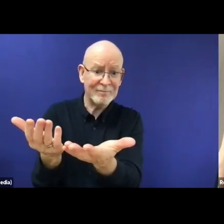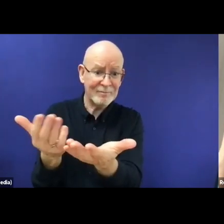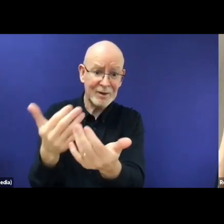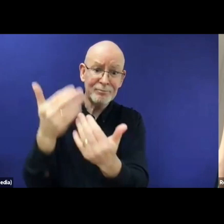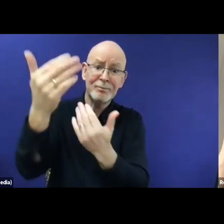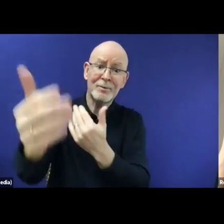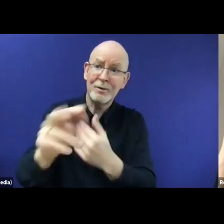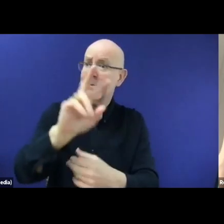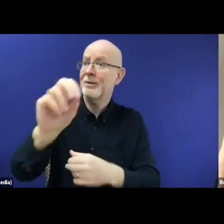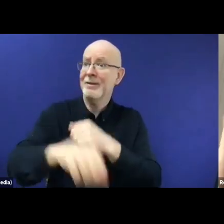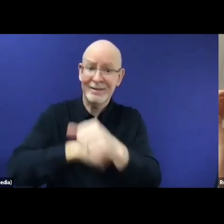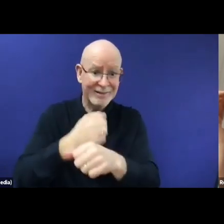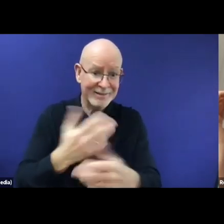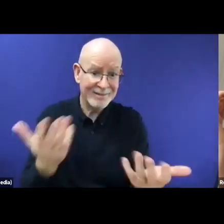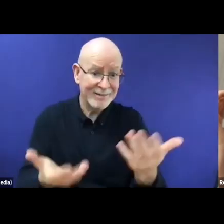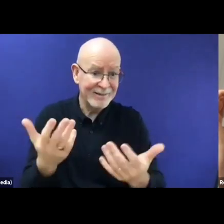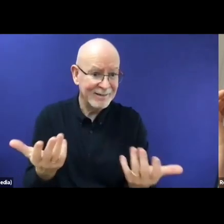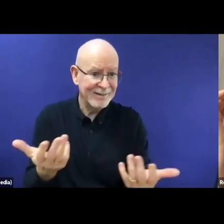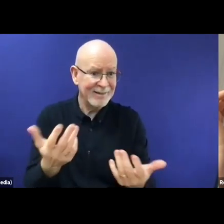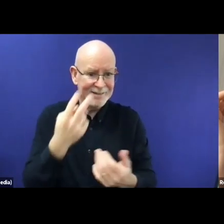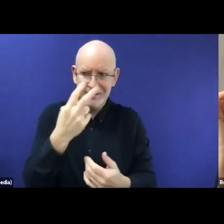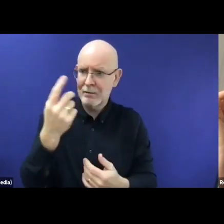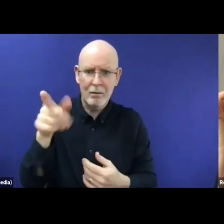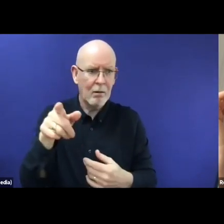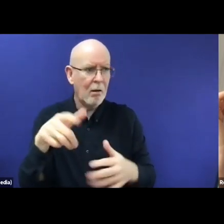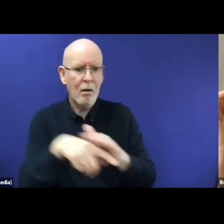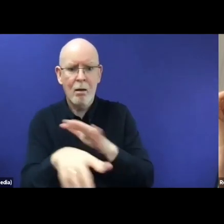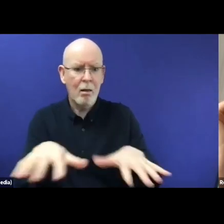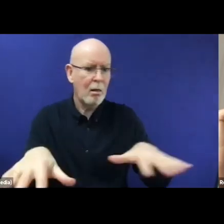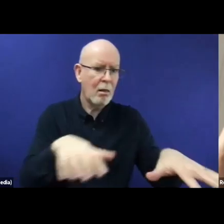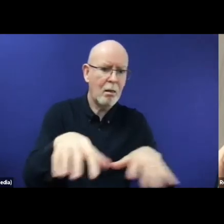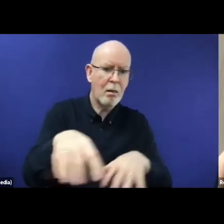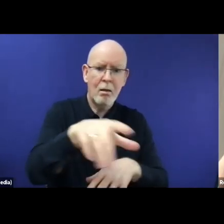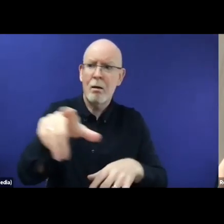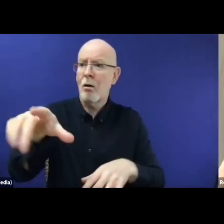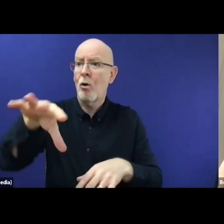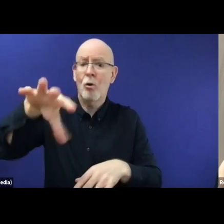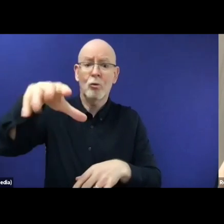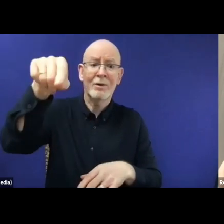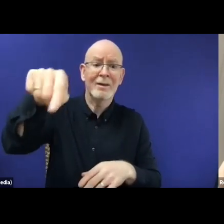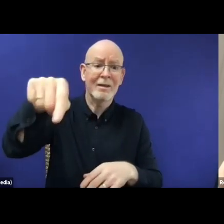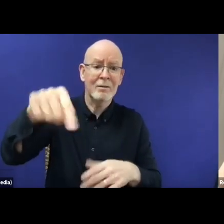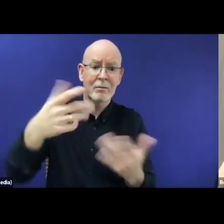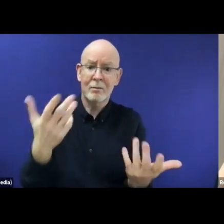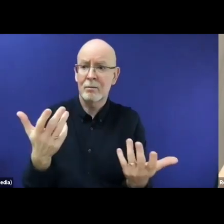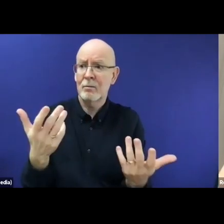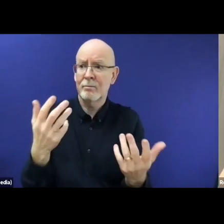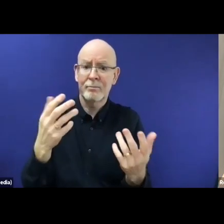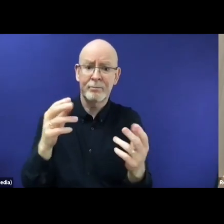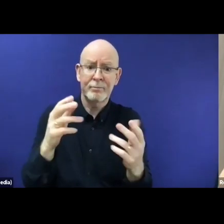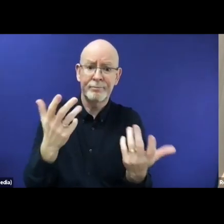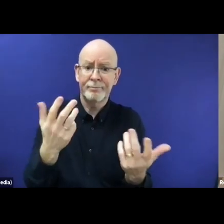problems in terms of weak infrastructure, insufficient services even for their own citizens, and